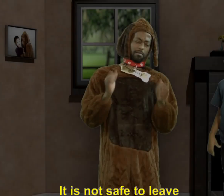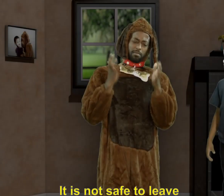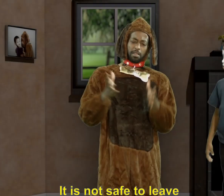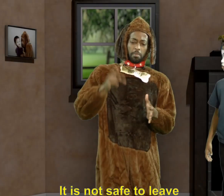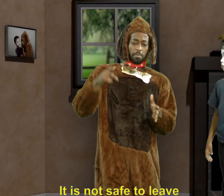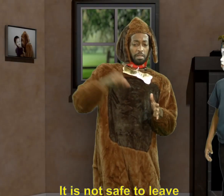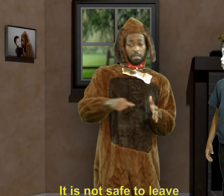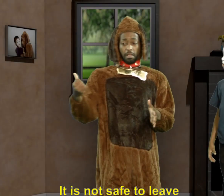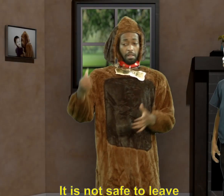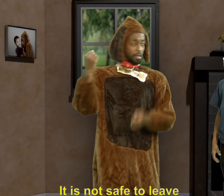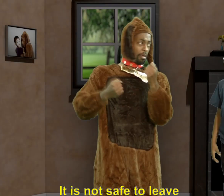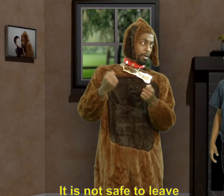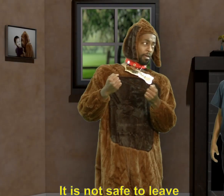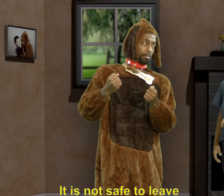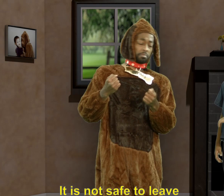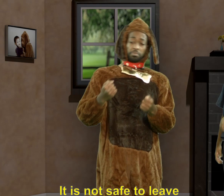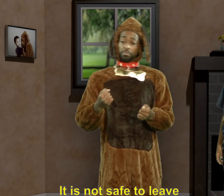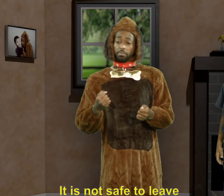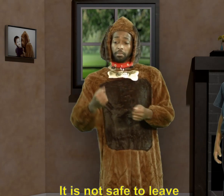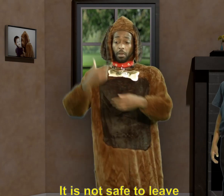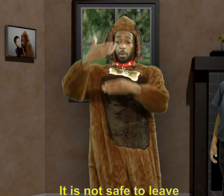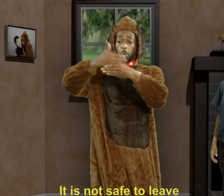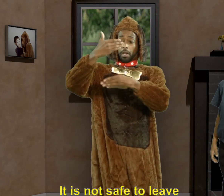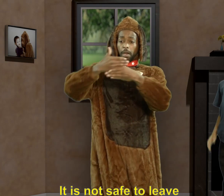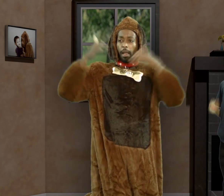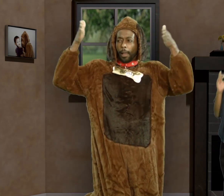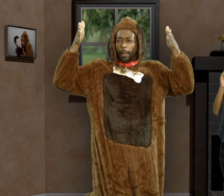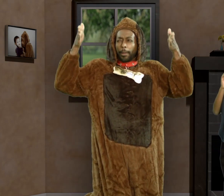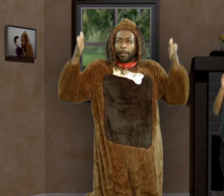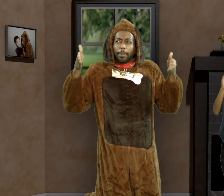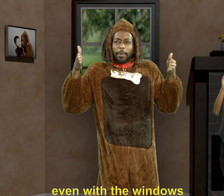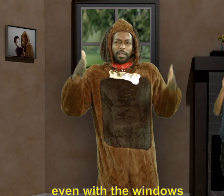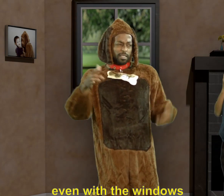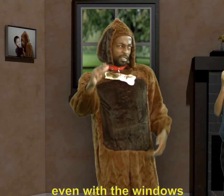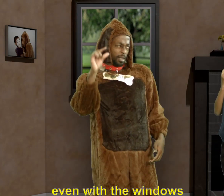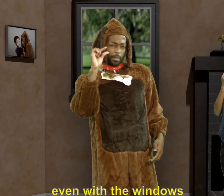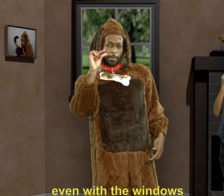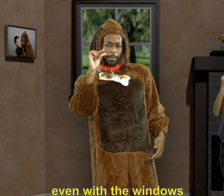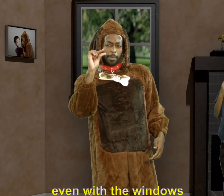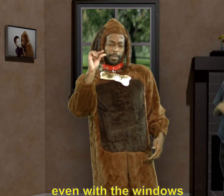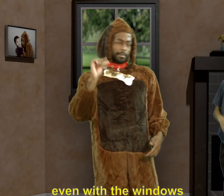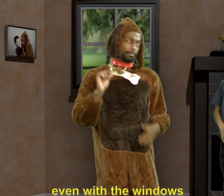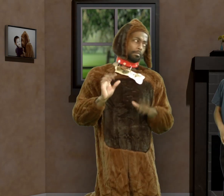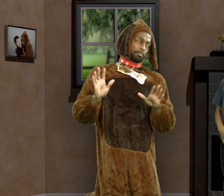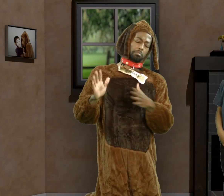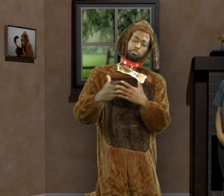It is not safe to leave anyone in closed cars, even with the windows cracked open.